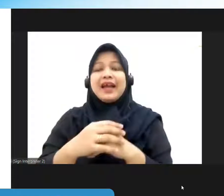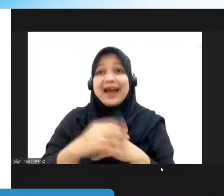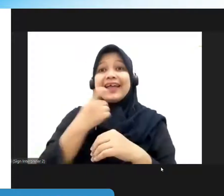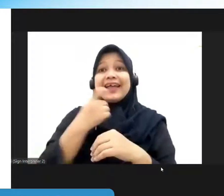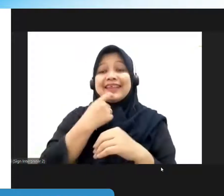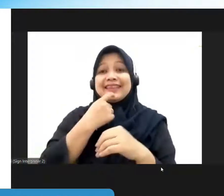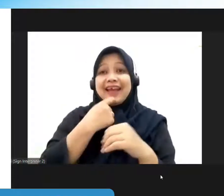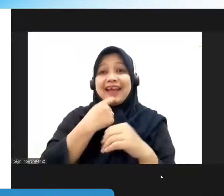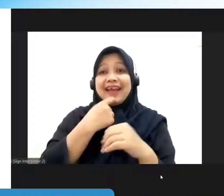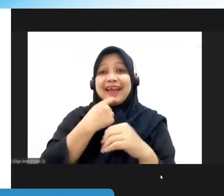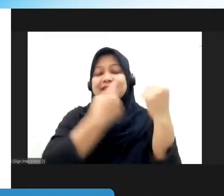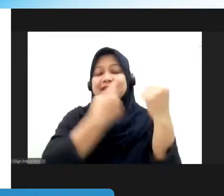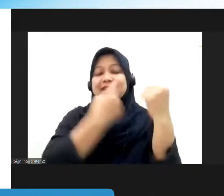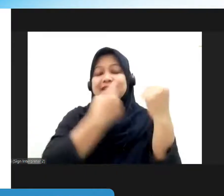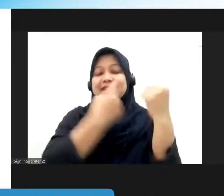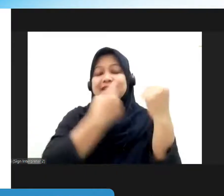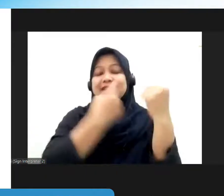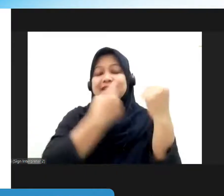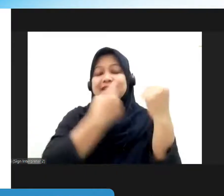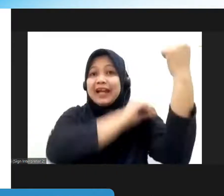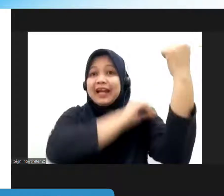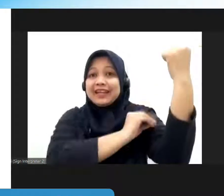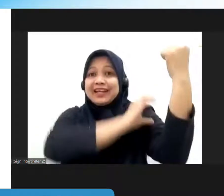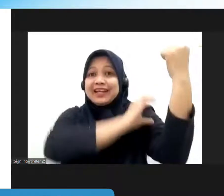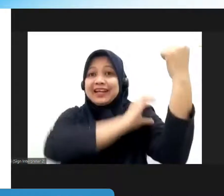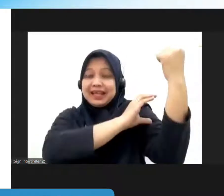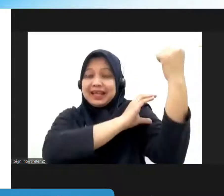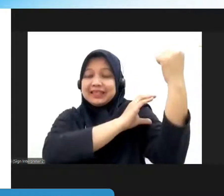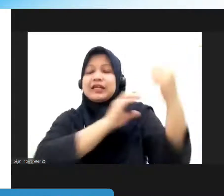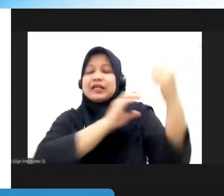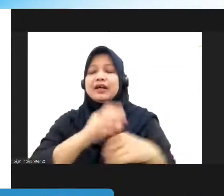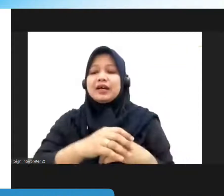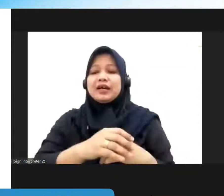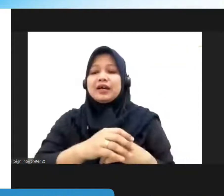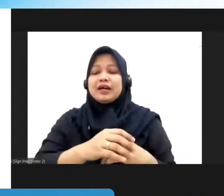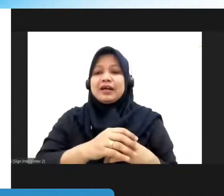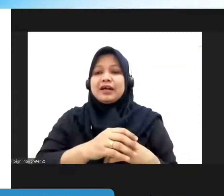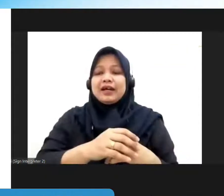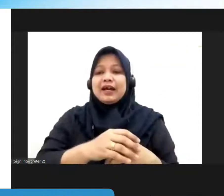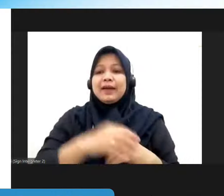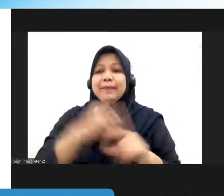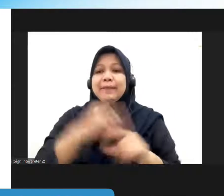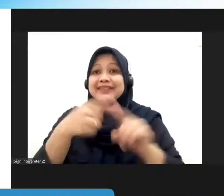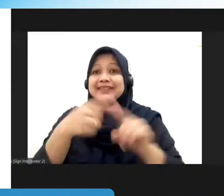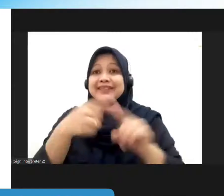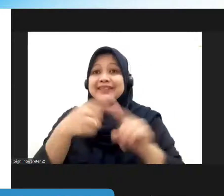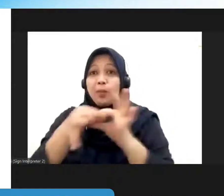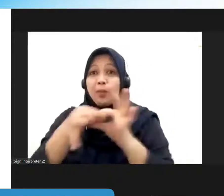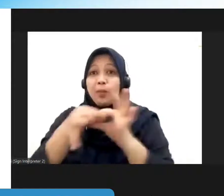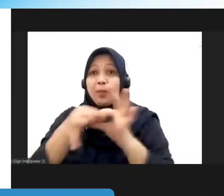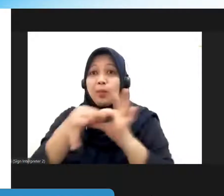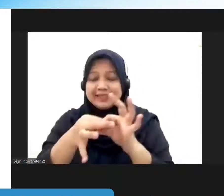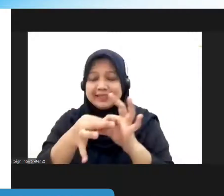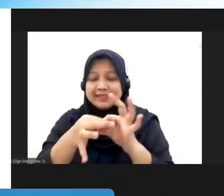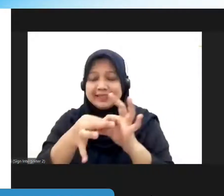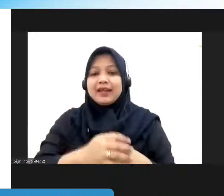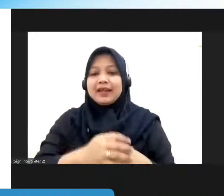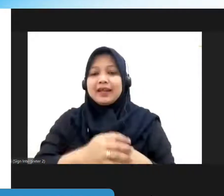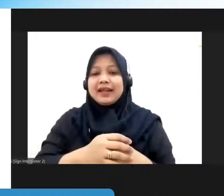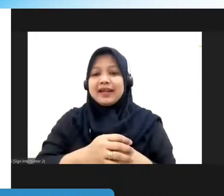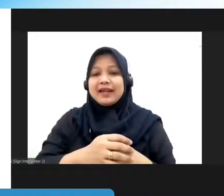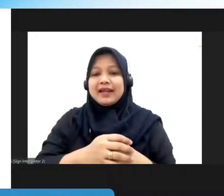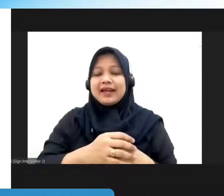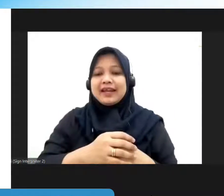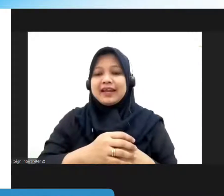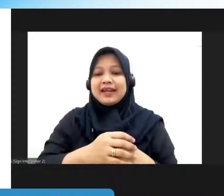echo Mihir about the uh, collaboration, yeah. So one thing that usually the CSO is